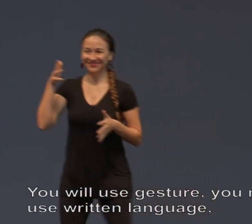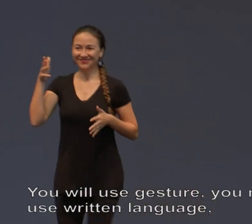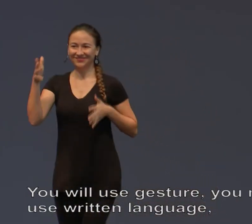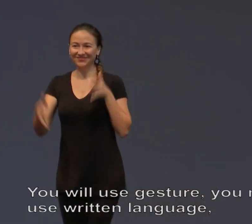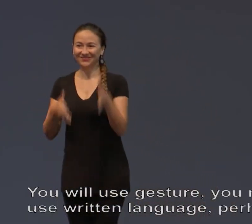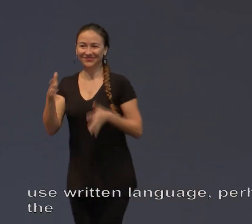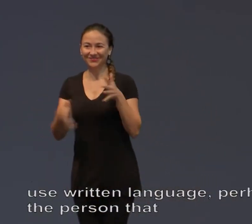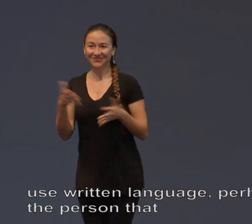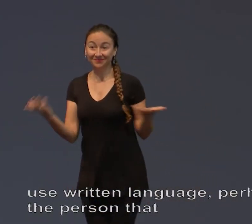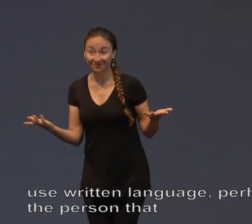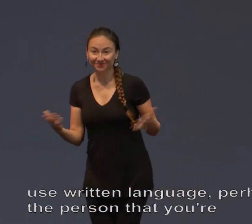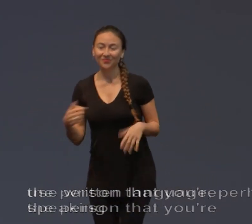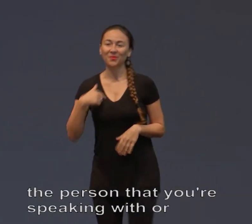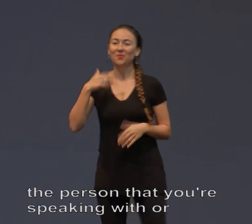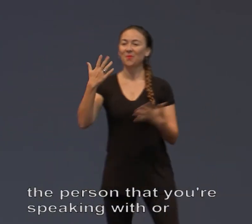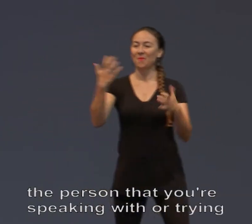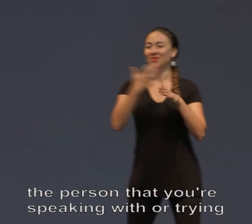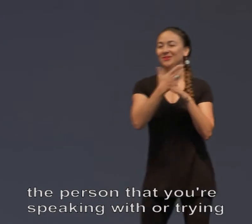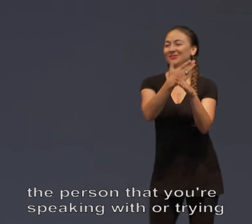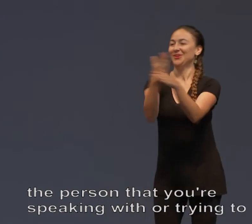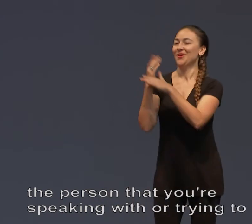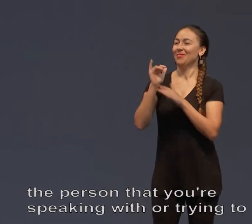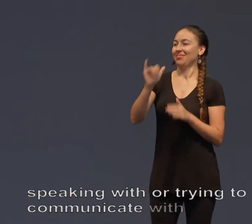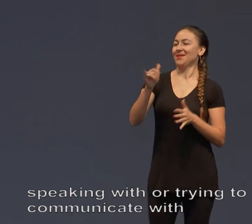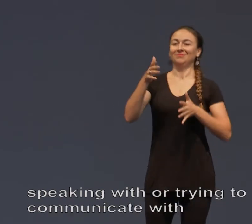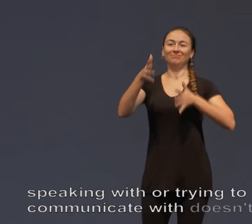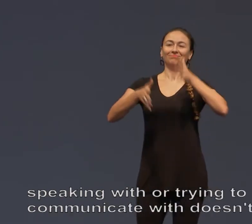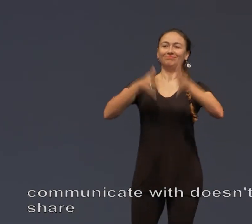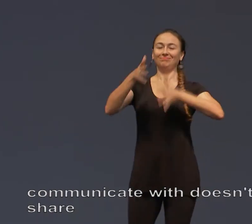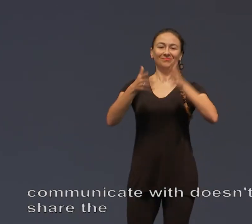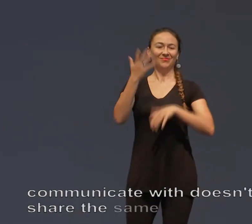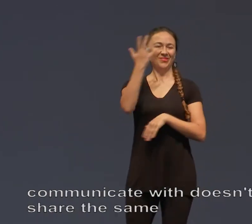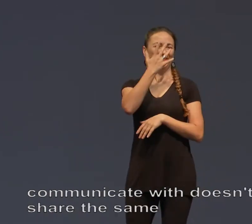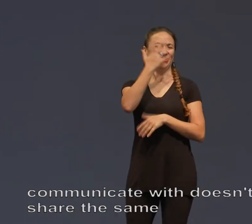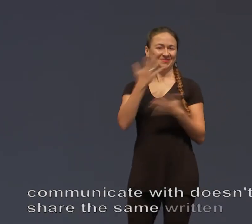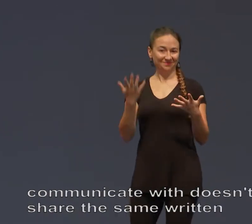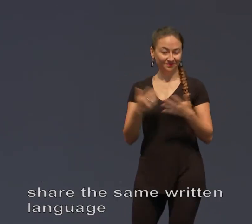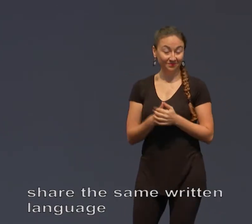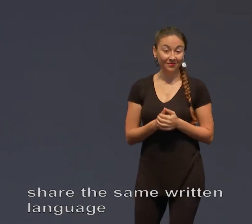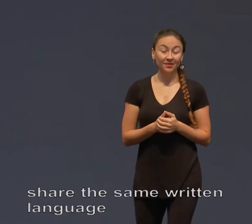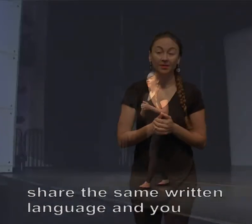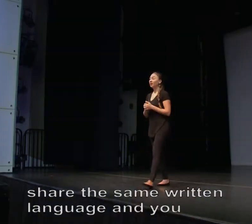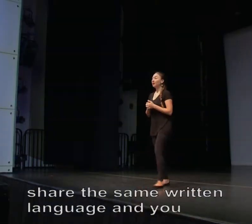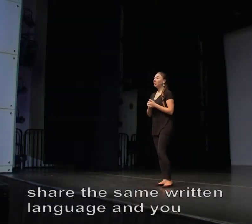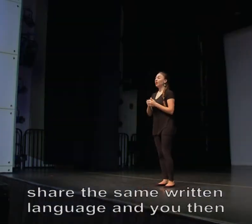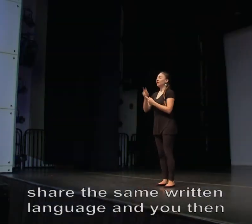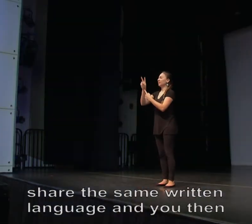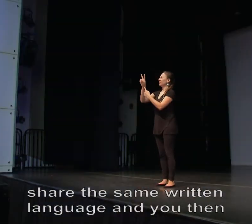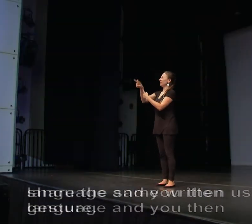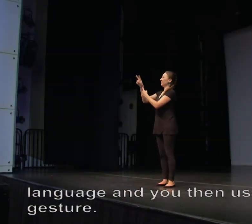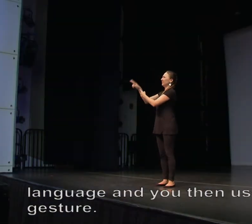trying to communicate with doesn't share the same written language, and you then use gesture. And I'd like to share with you what that looks